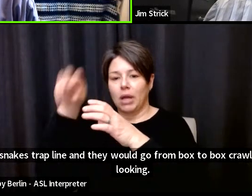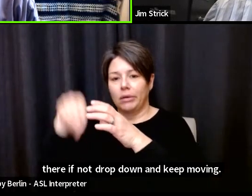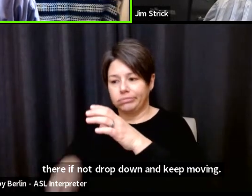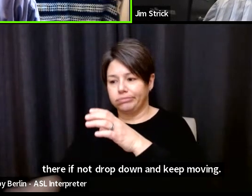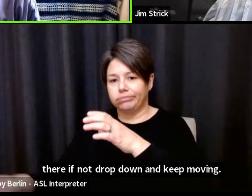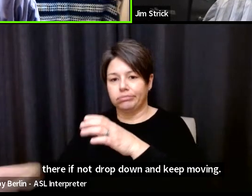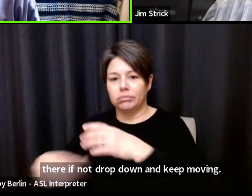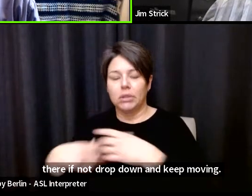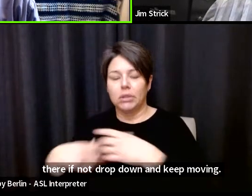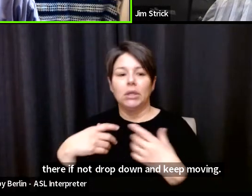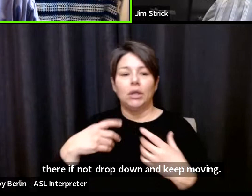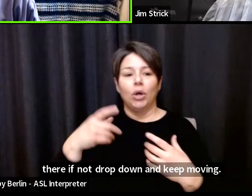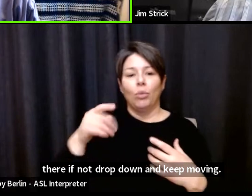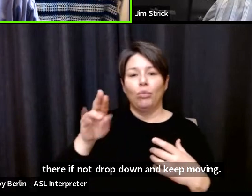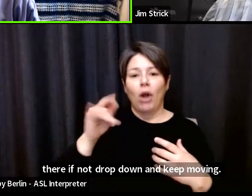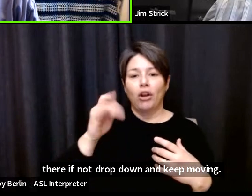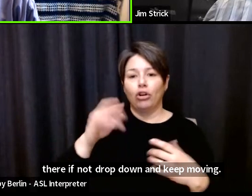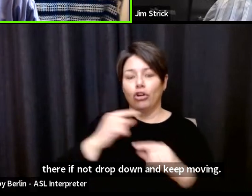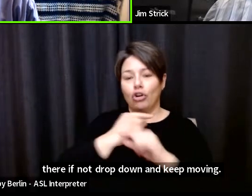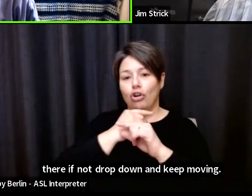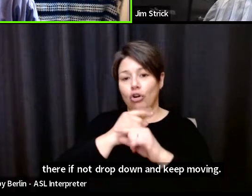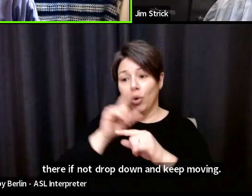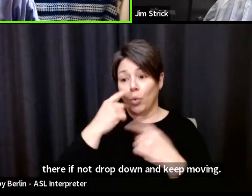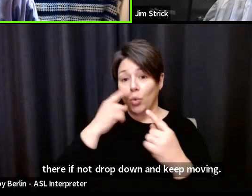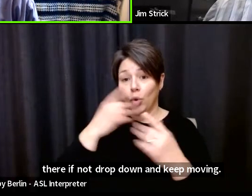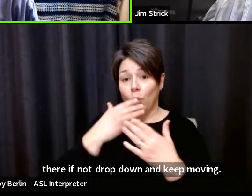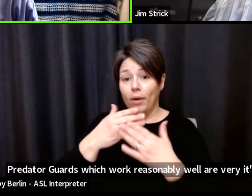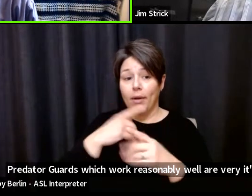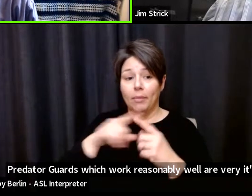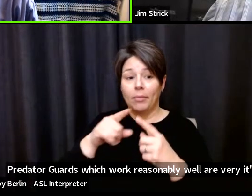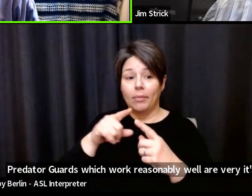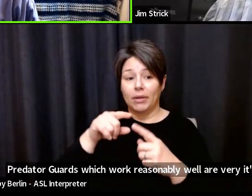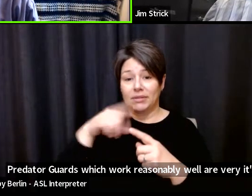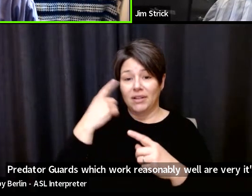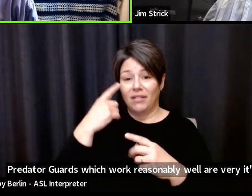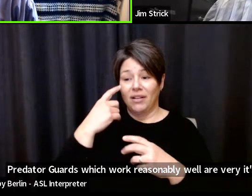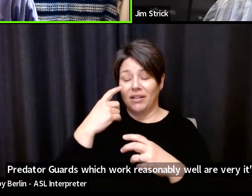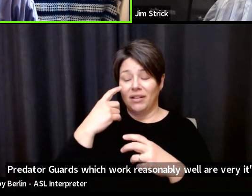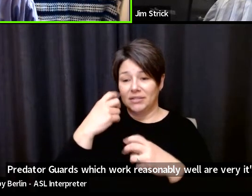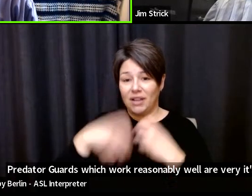Predator guards, which work reasonably well, it's very hard to keep black rat snakes out. So a